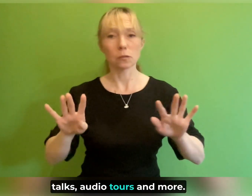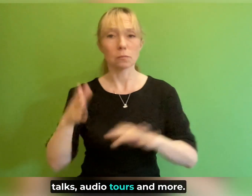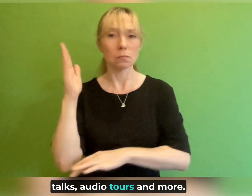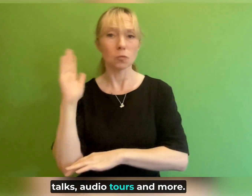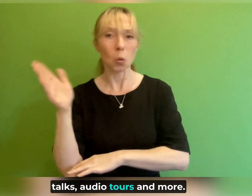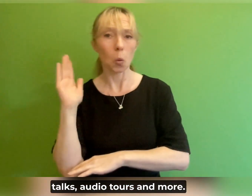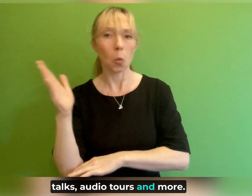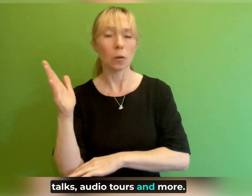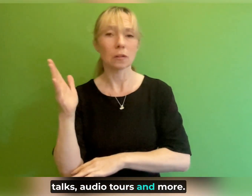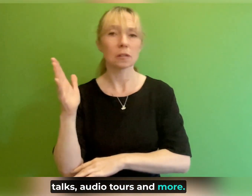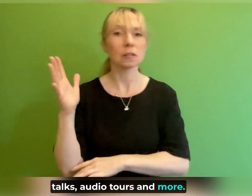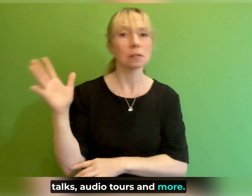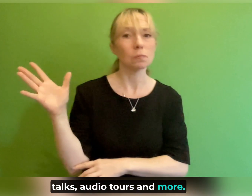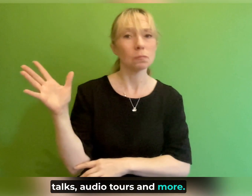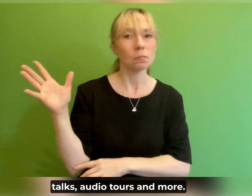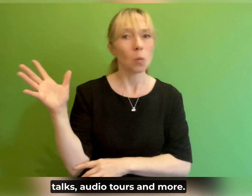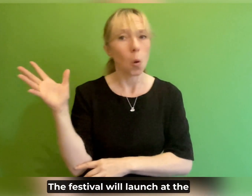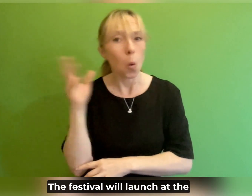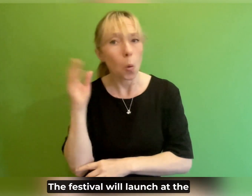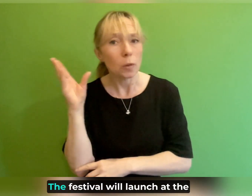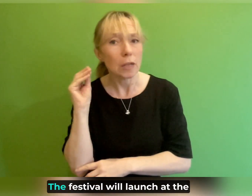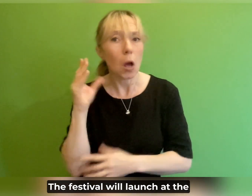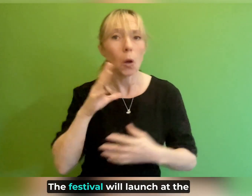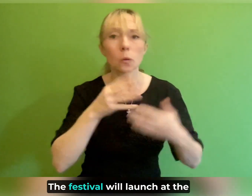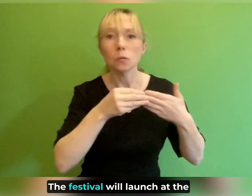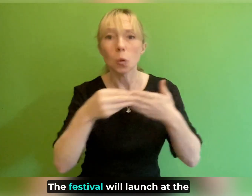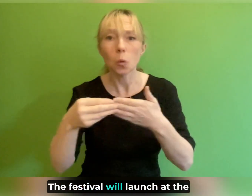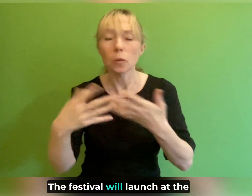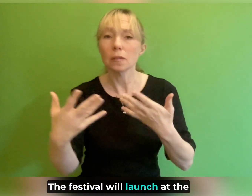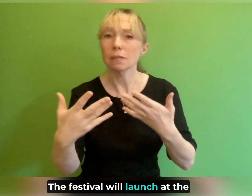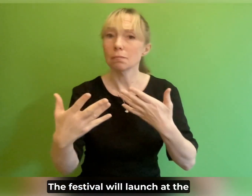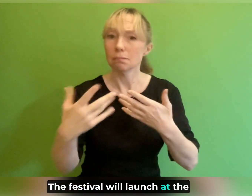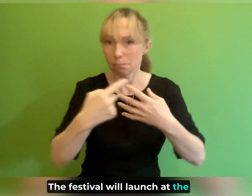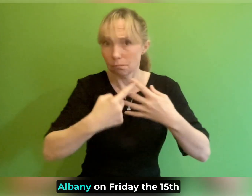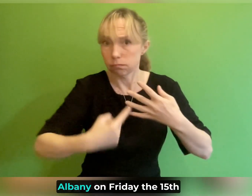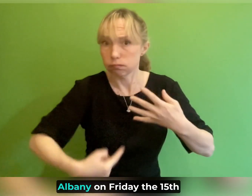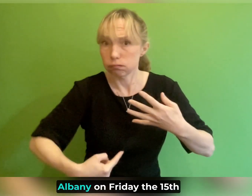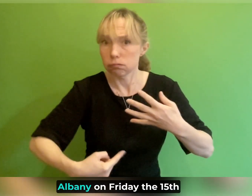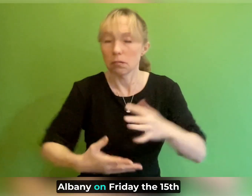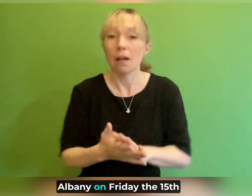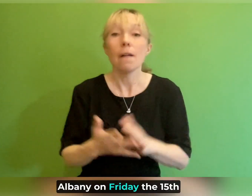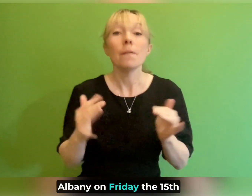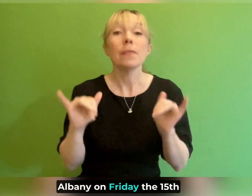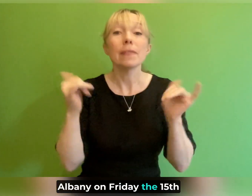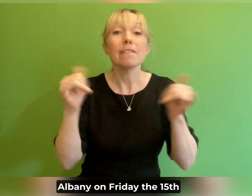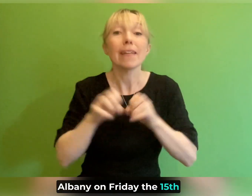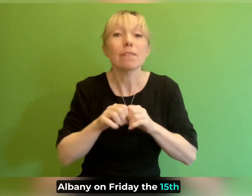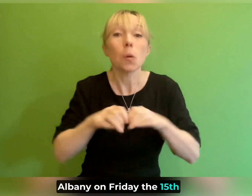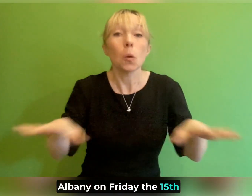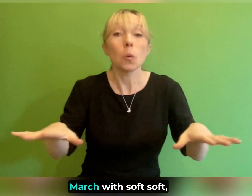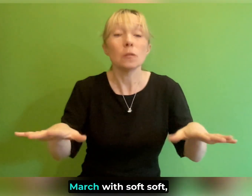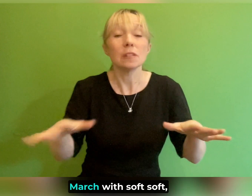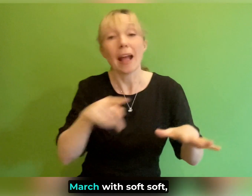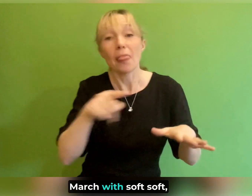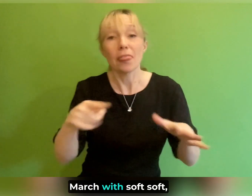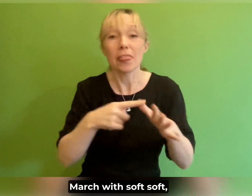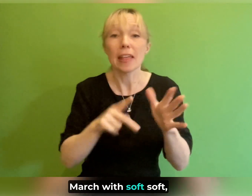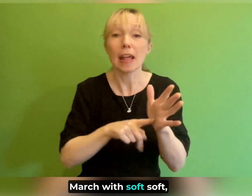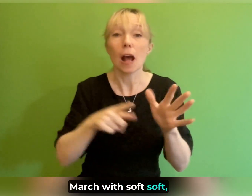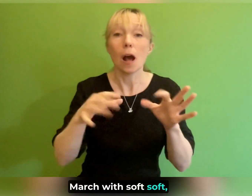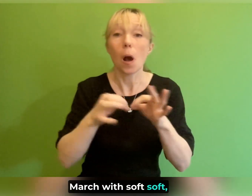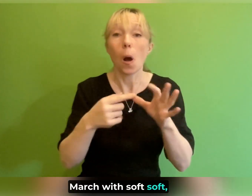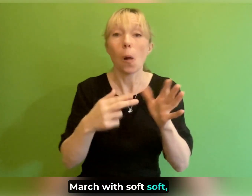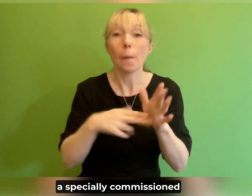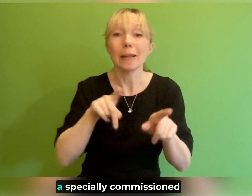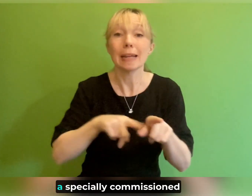audio tours and more. The festival will launch at the Albany on Friday the 15th March with